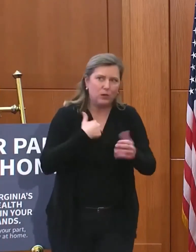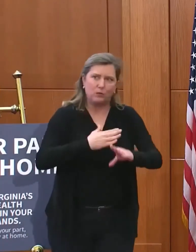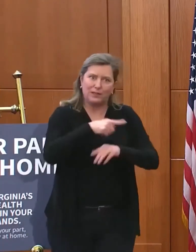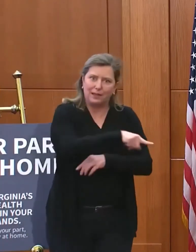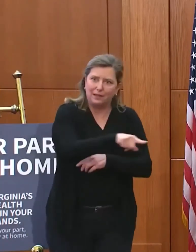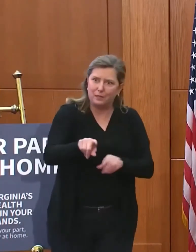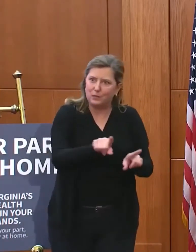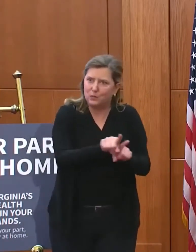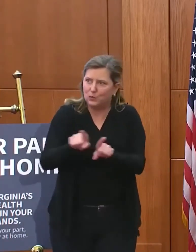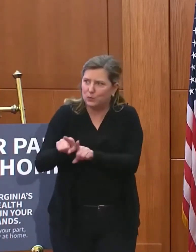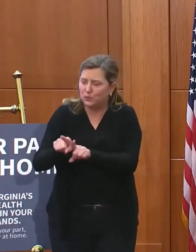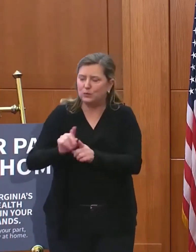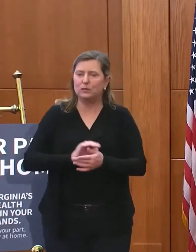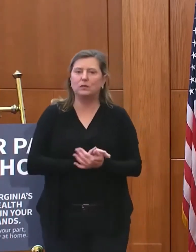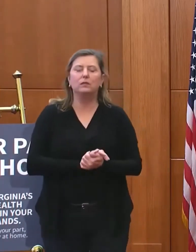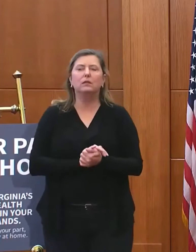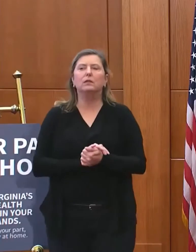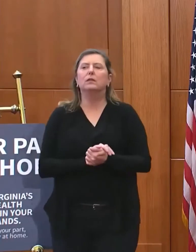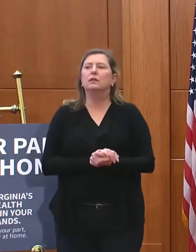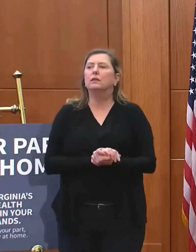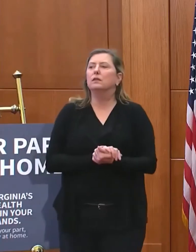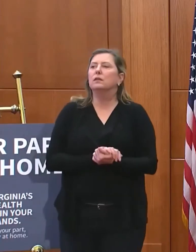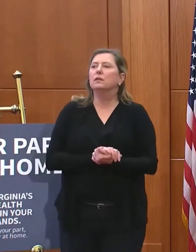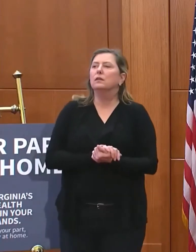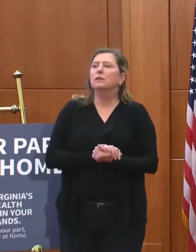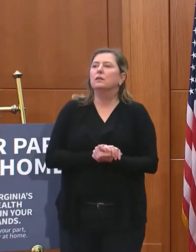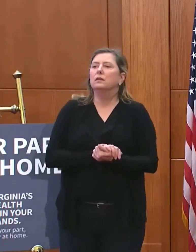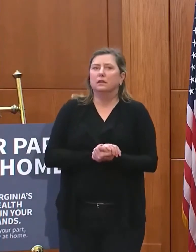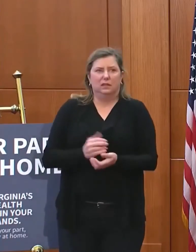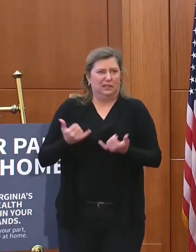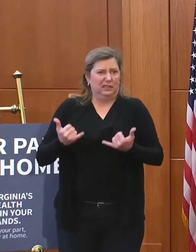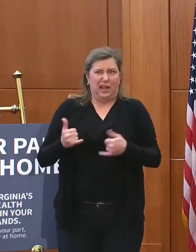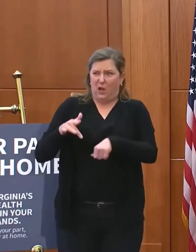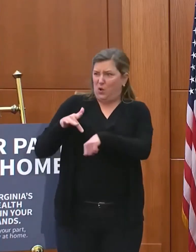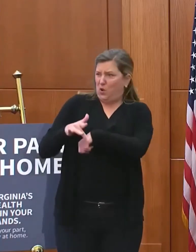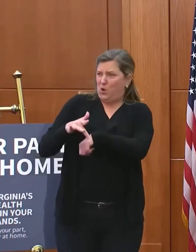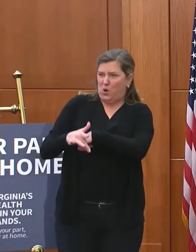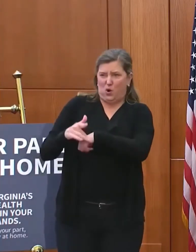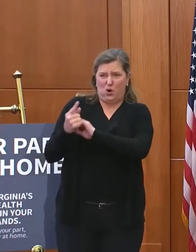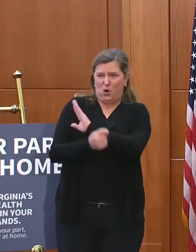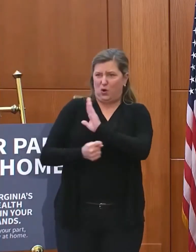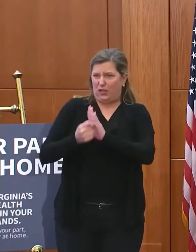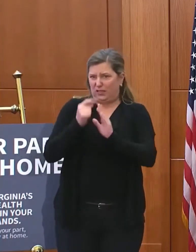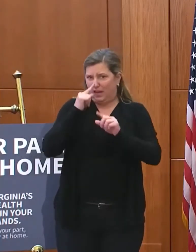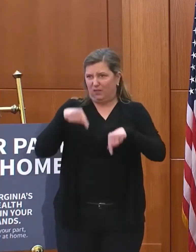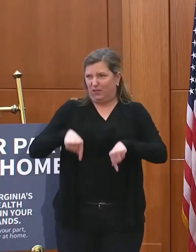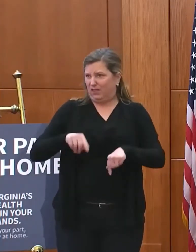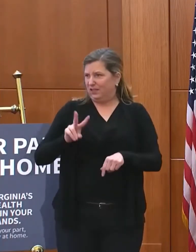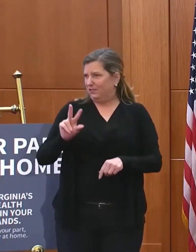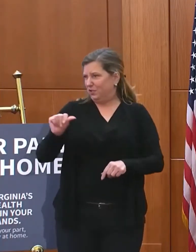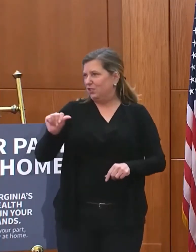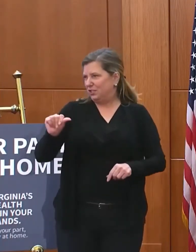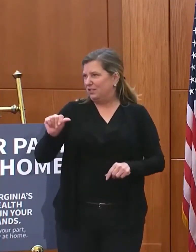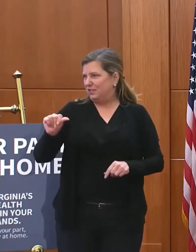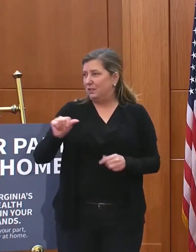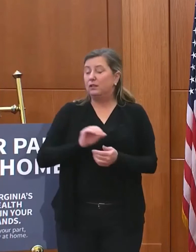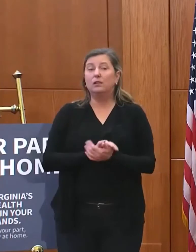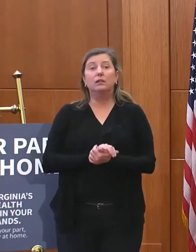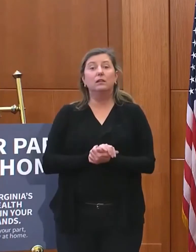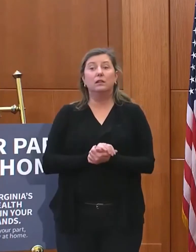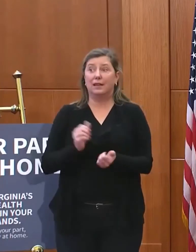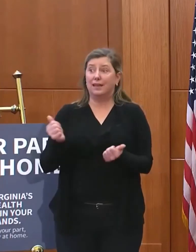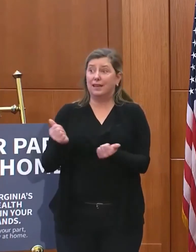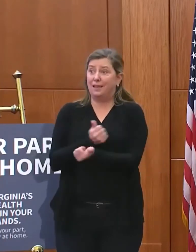us. As I've said before, we're in the early stages of this situation in Virginia. The actions that we